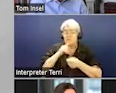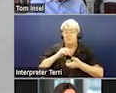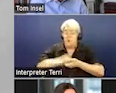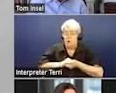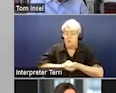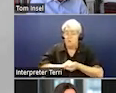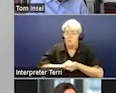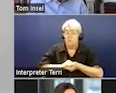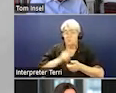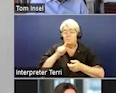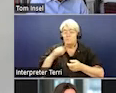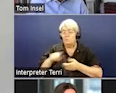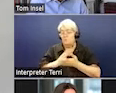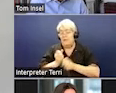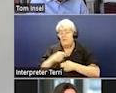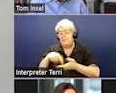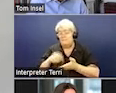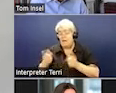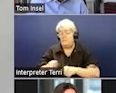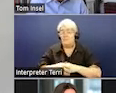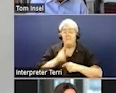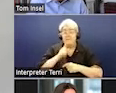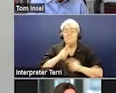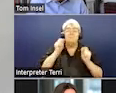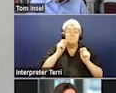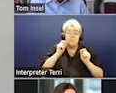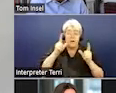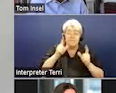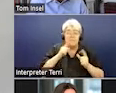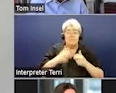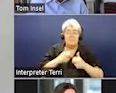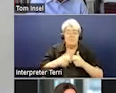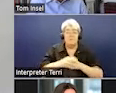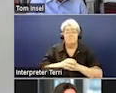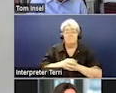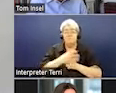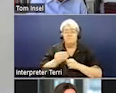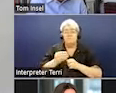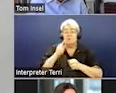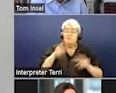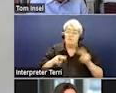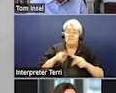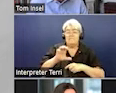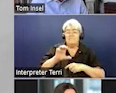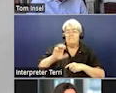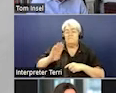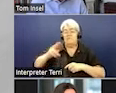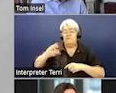some of this happen. It's been actually surprisingly difficult for, like if you look at the CCBHC